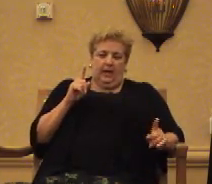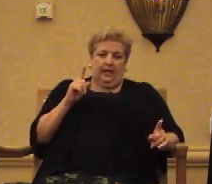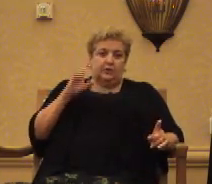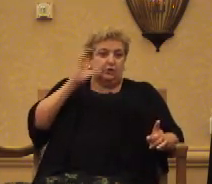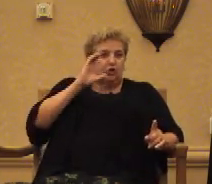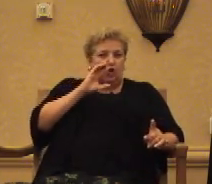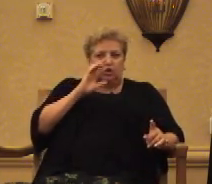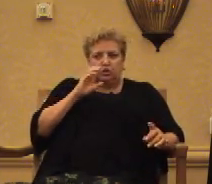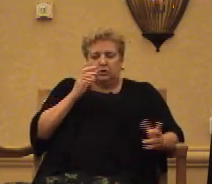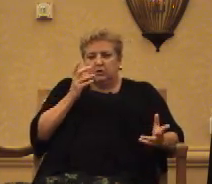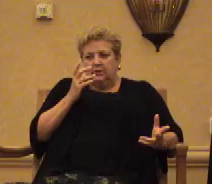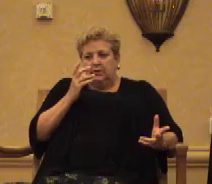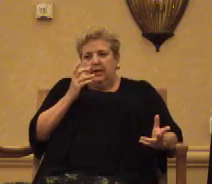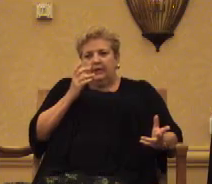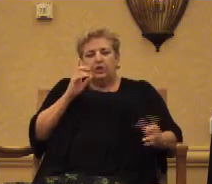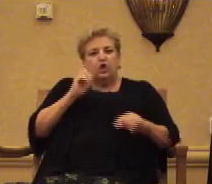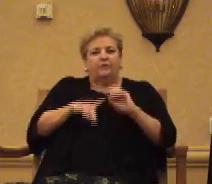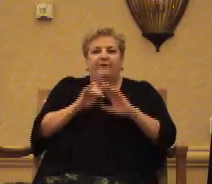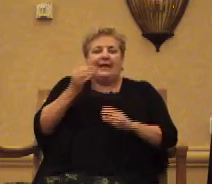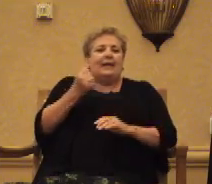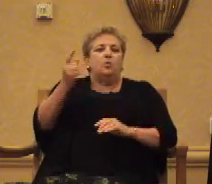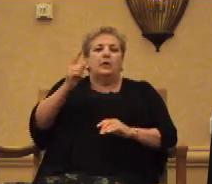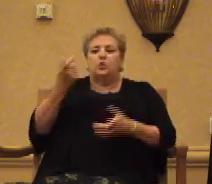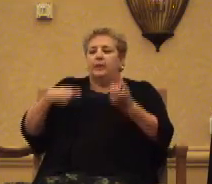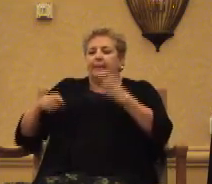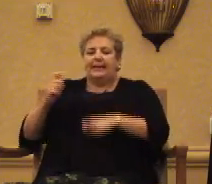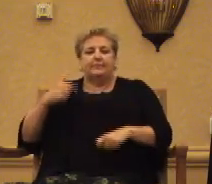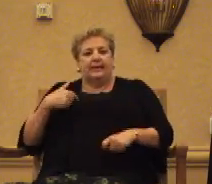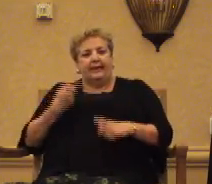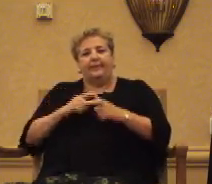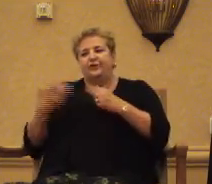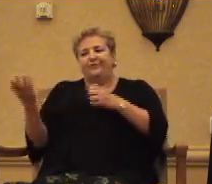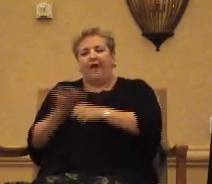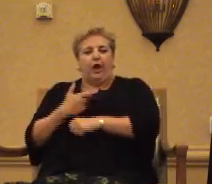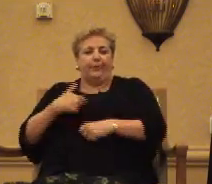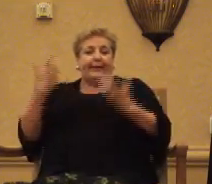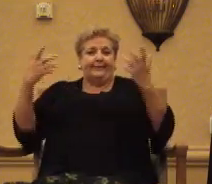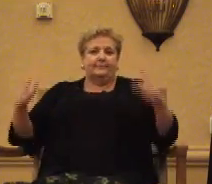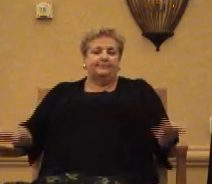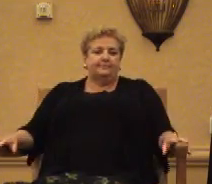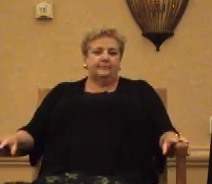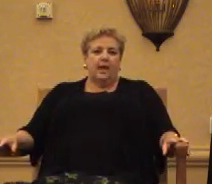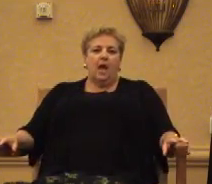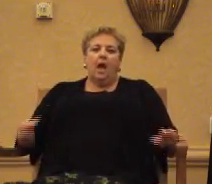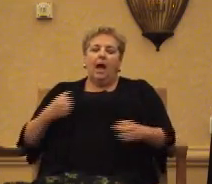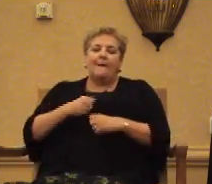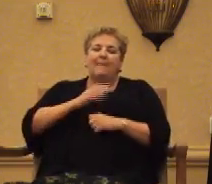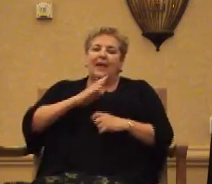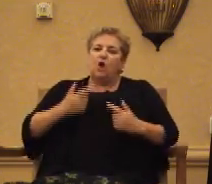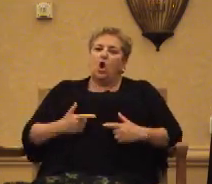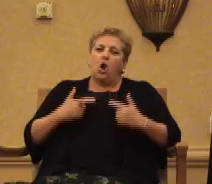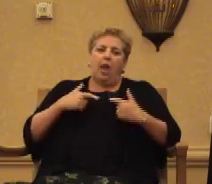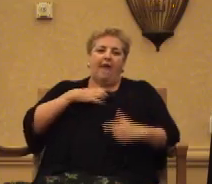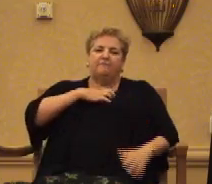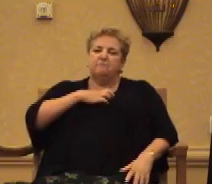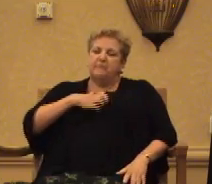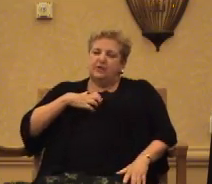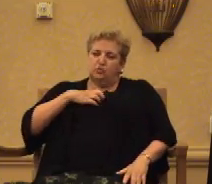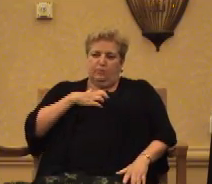find anybody to replace me for a while, then finally did. I was out of there. I made her life miserable. And I don't